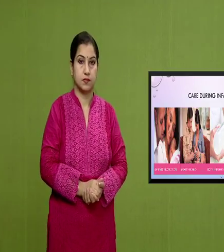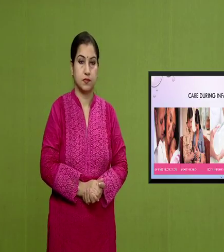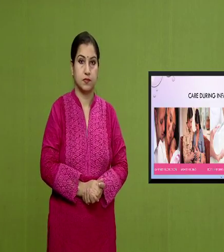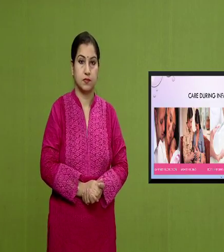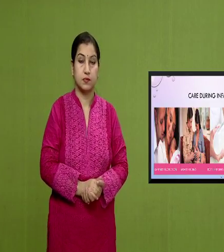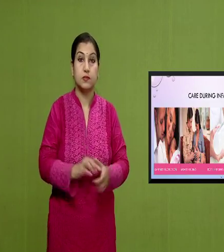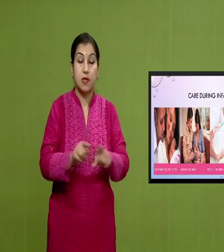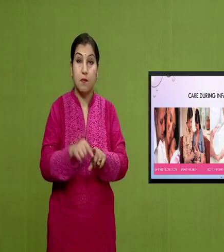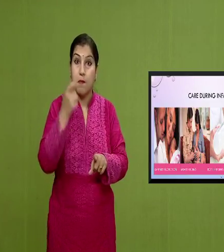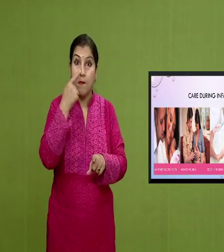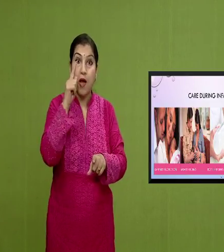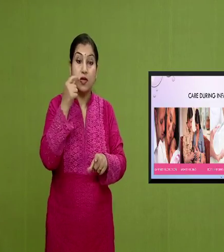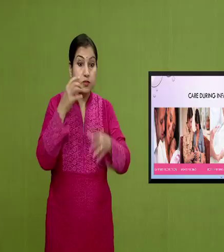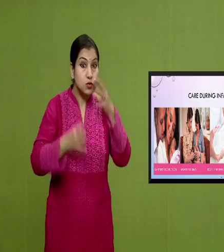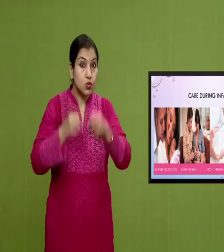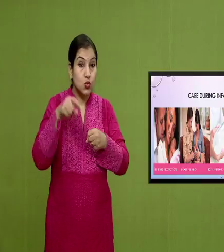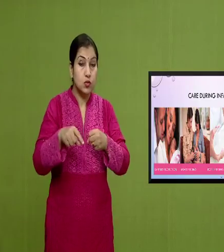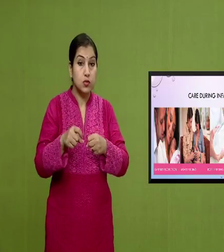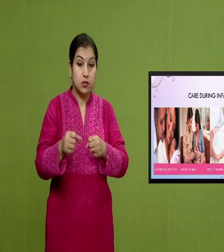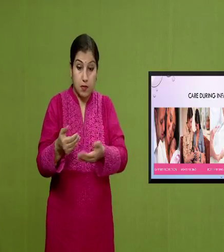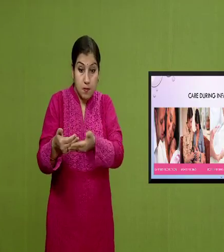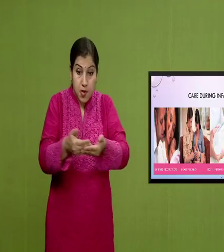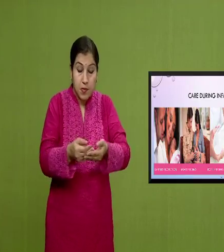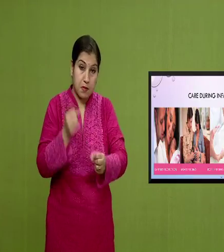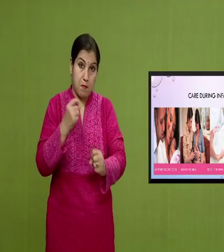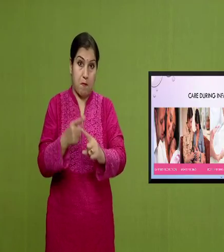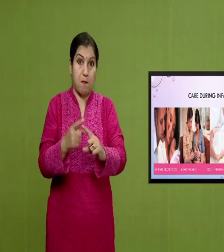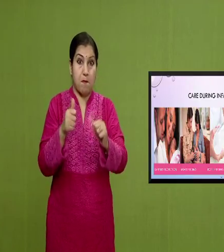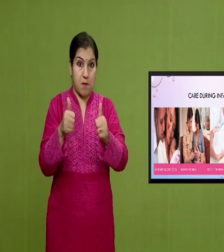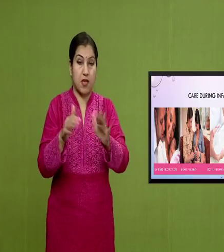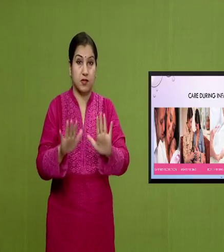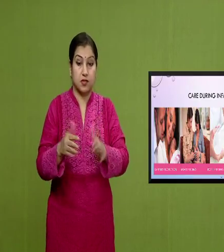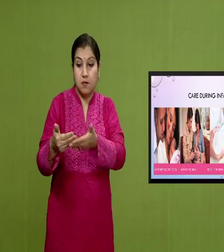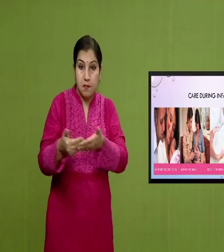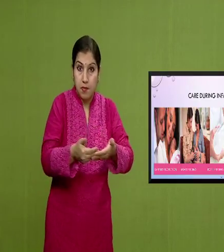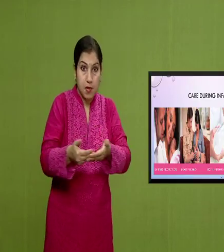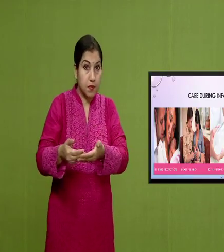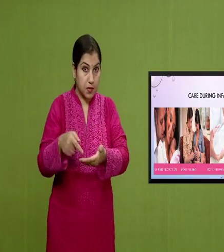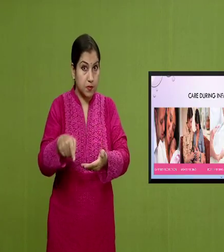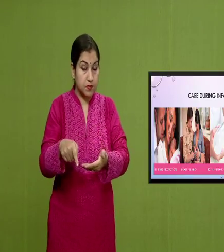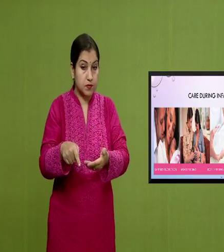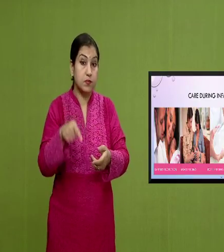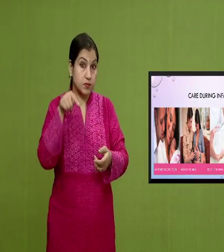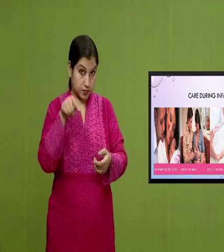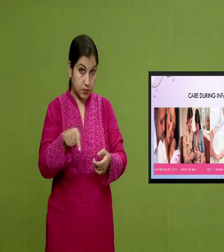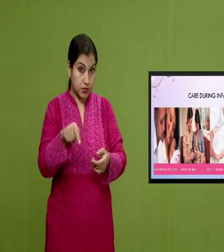Breast milk is the best food for the baby. Hence, the